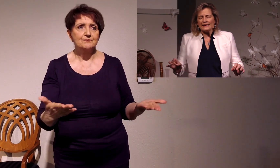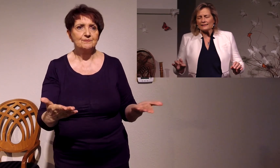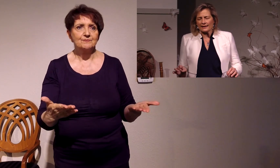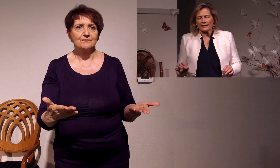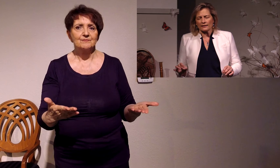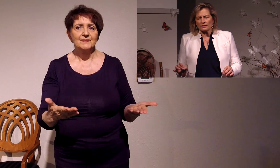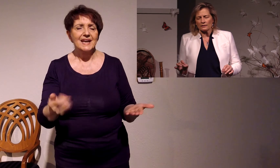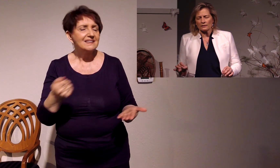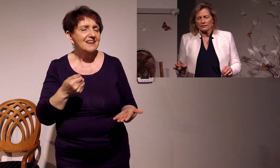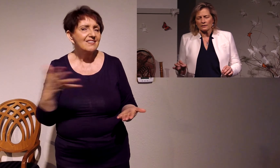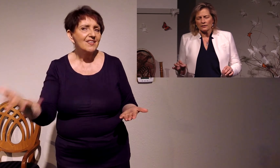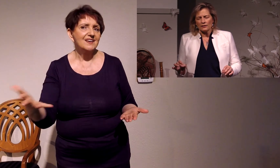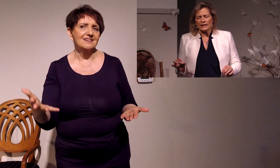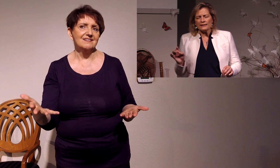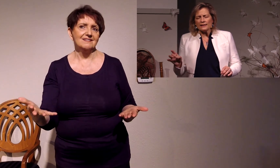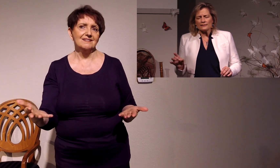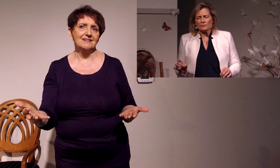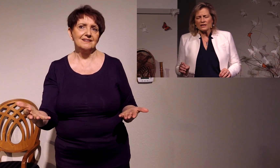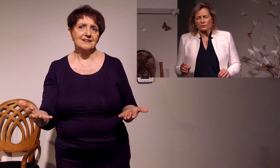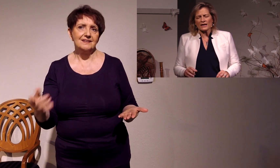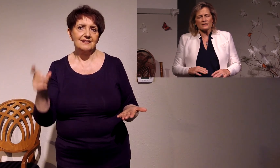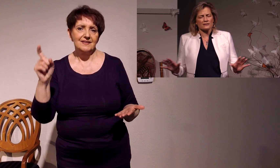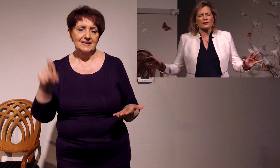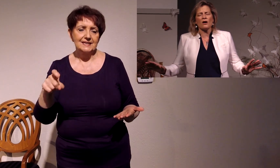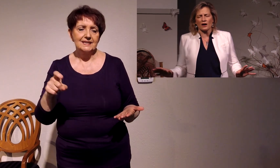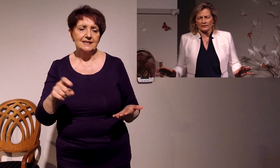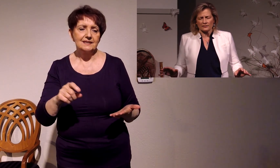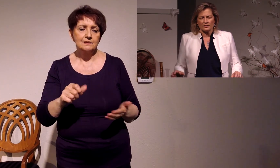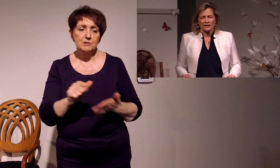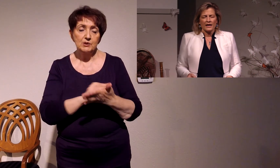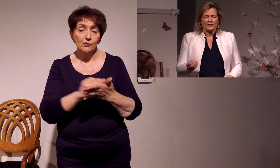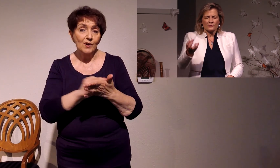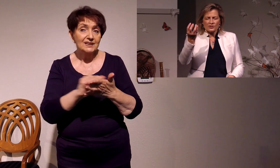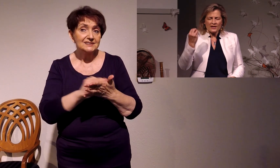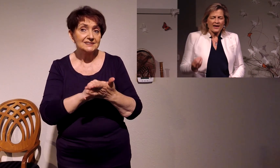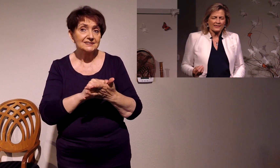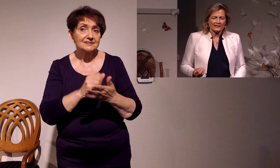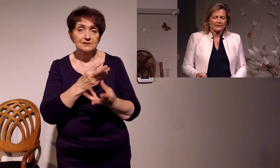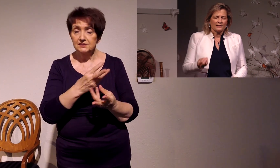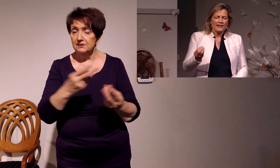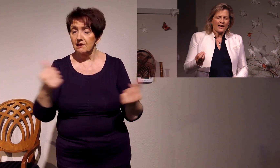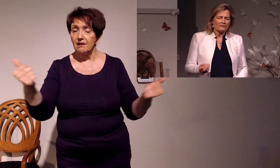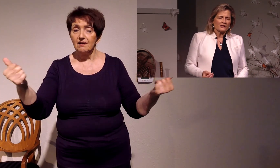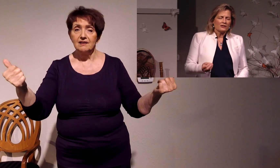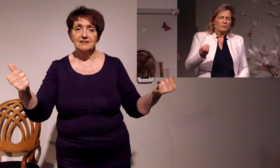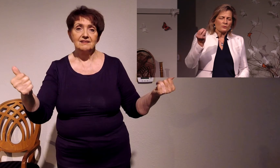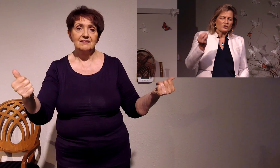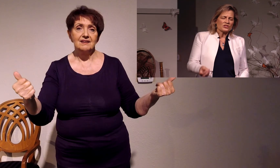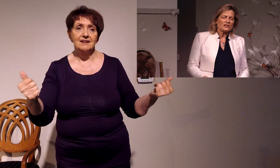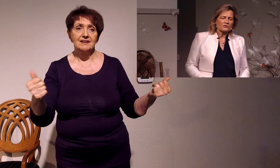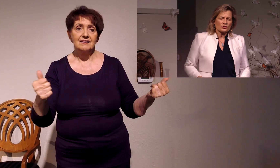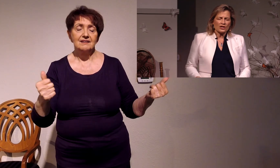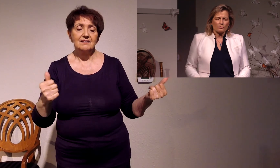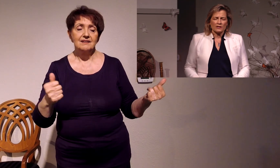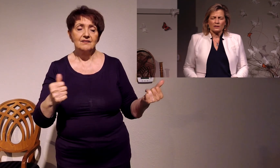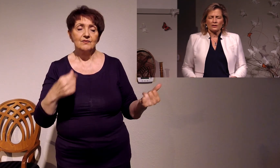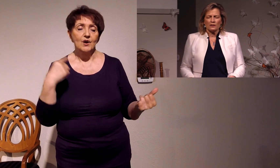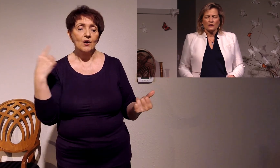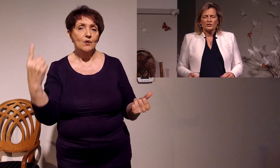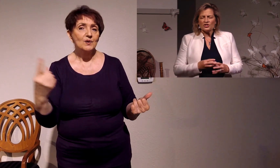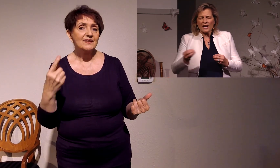That anything that needed to be erased is gone. And there's nothing left but